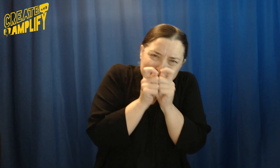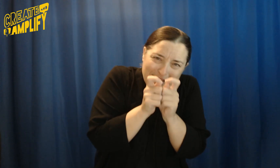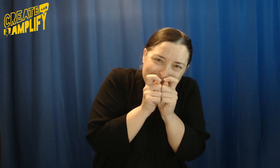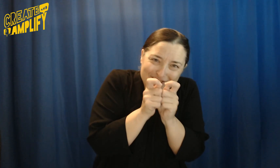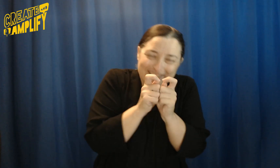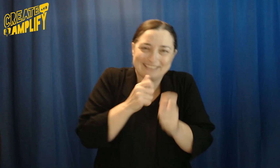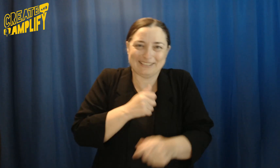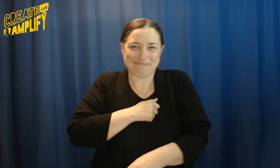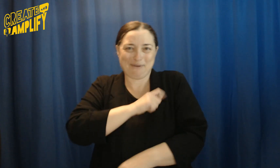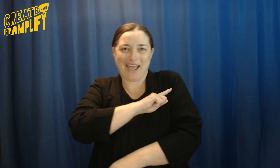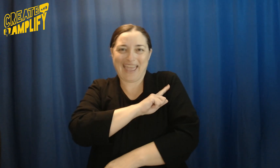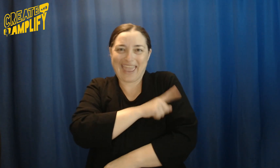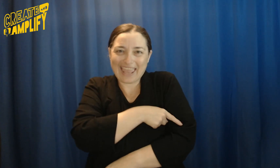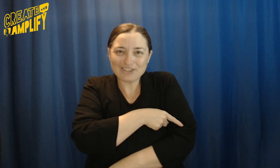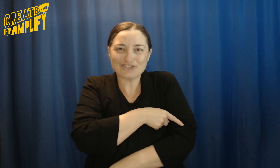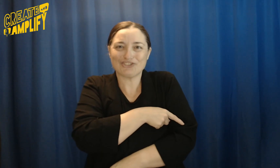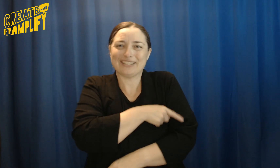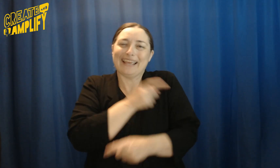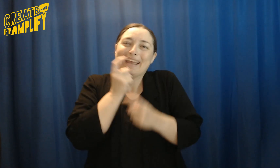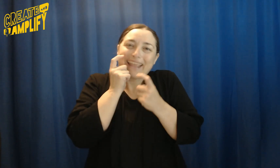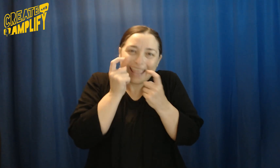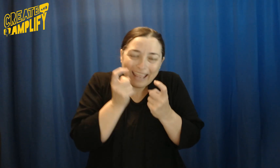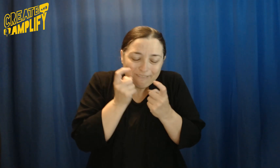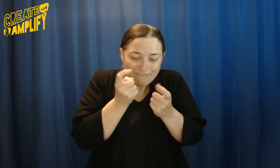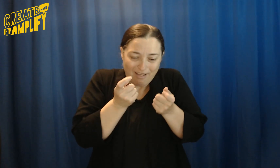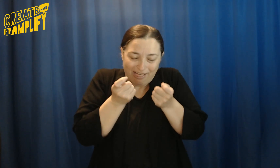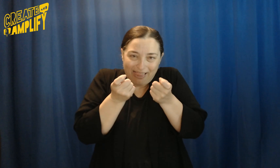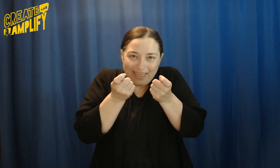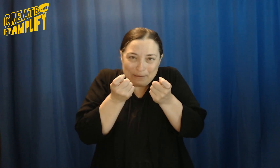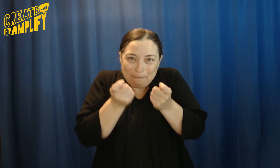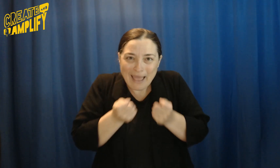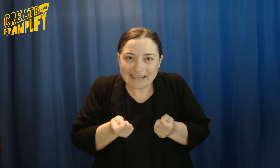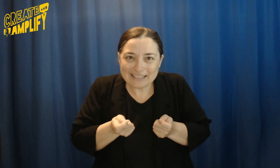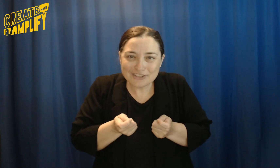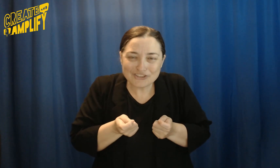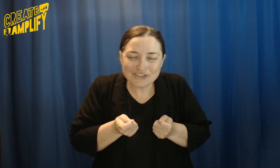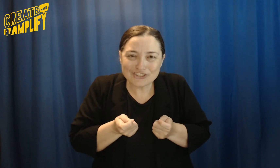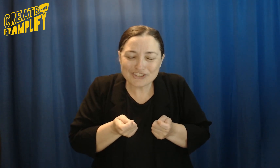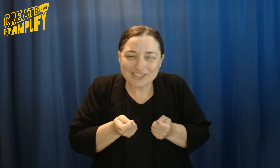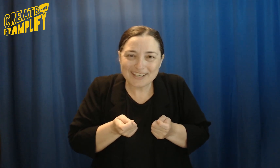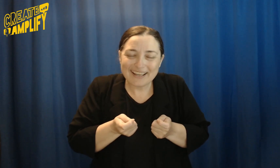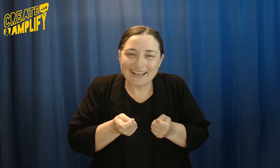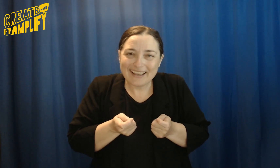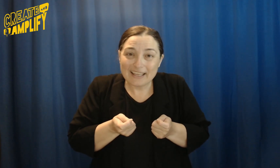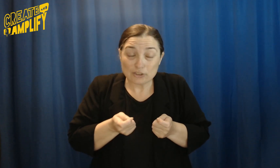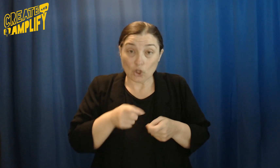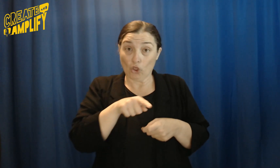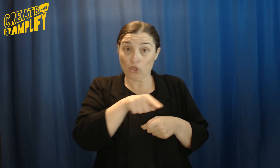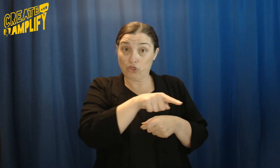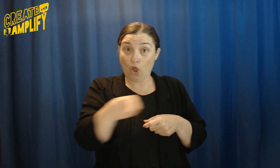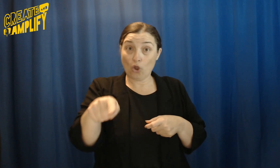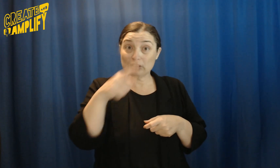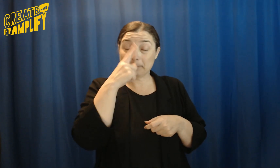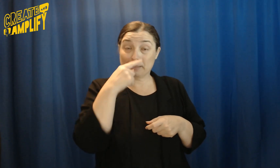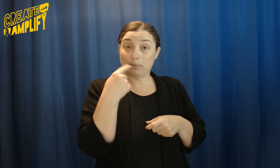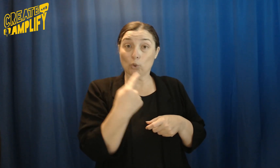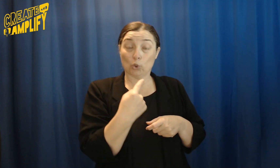how carefully it needs to be managed. And to those people, I often just don't reply because I don't even know where to